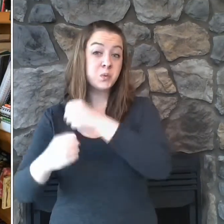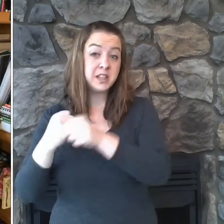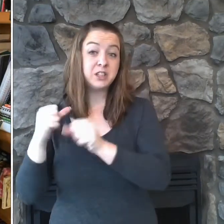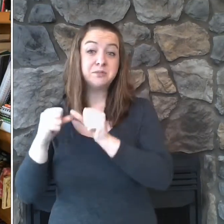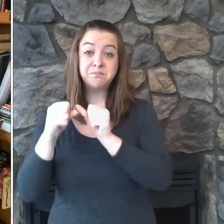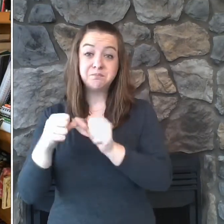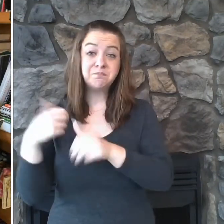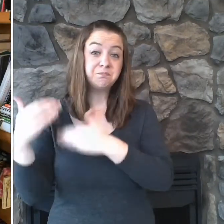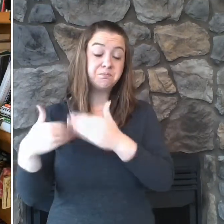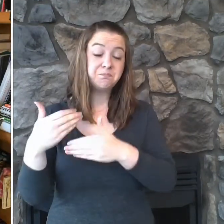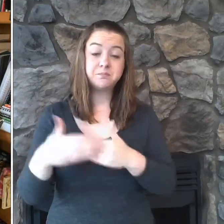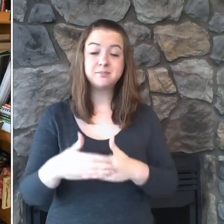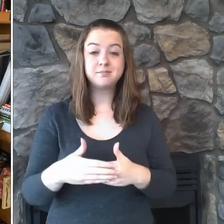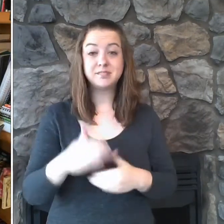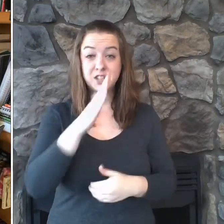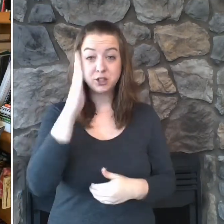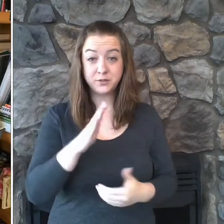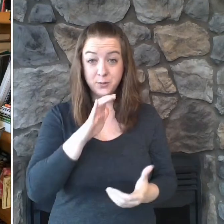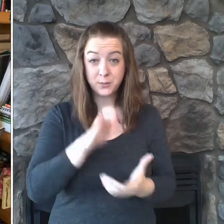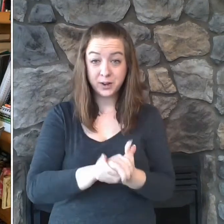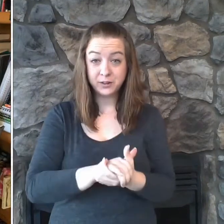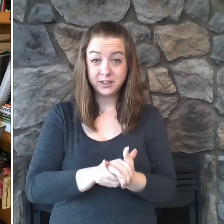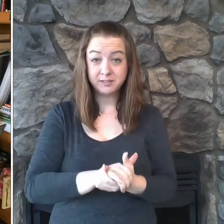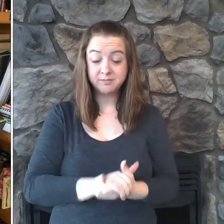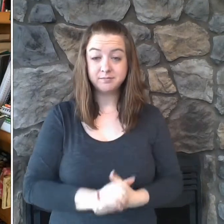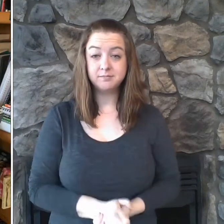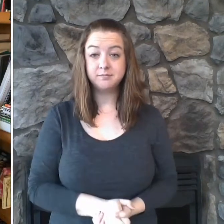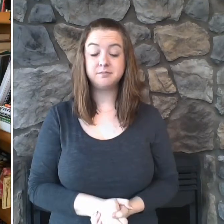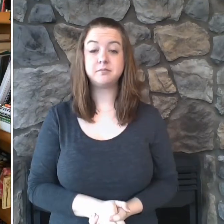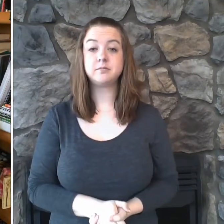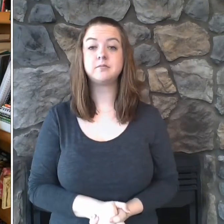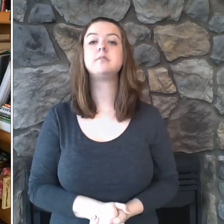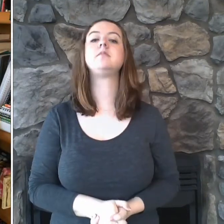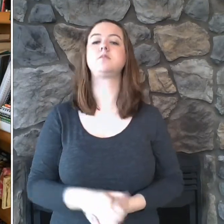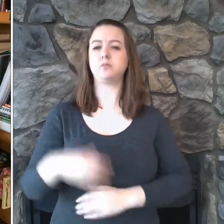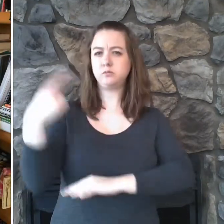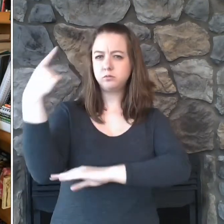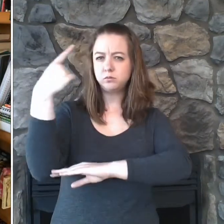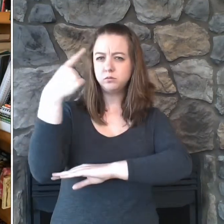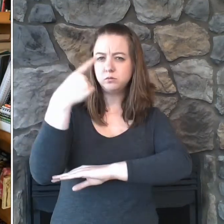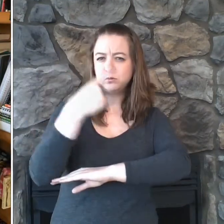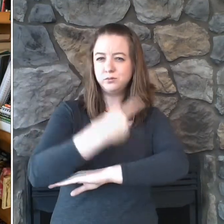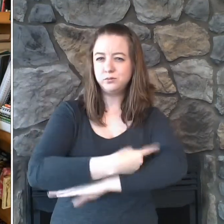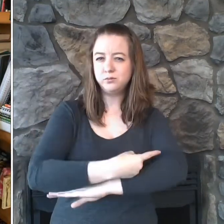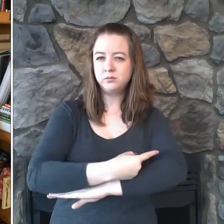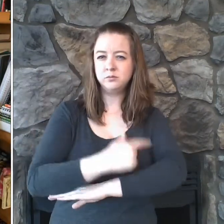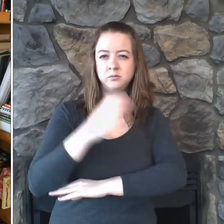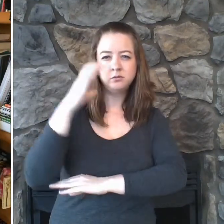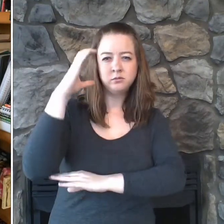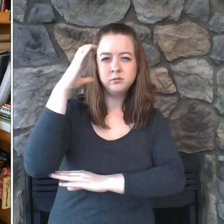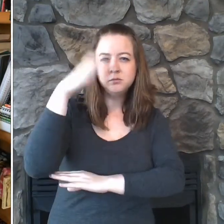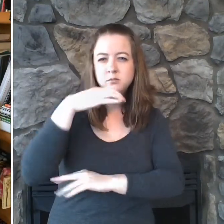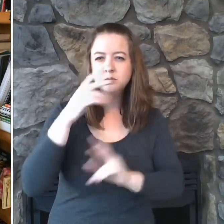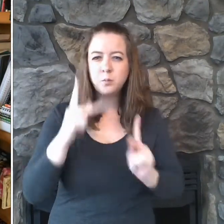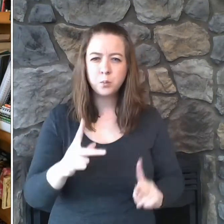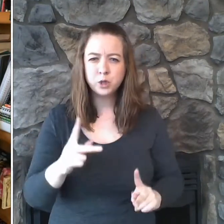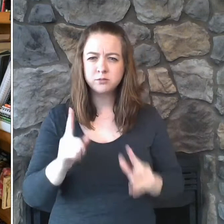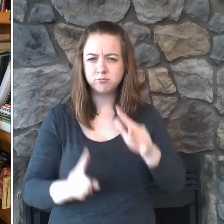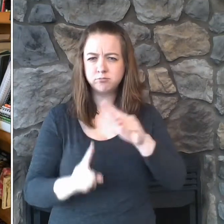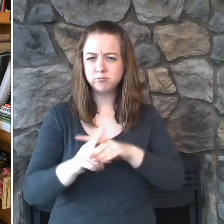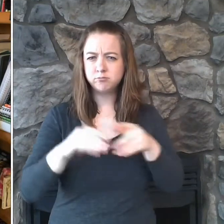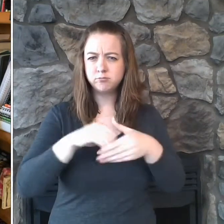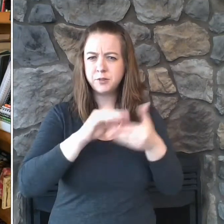years passed, and she remained unmarried. Then one day, a strange person came